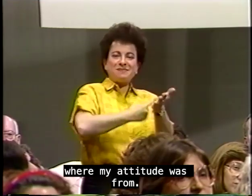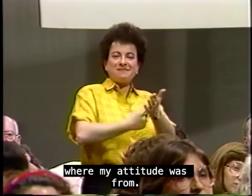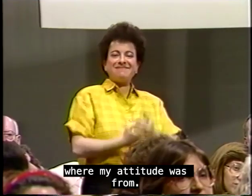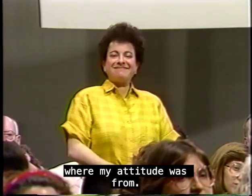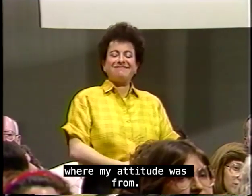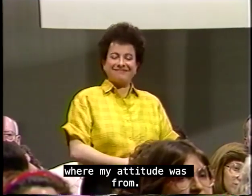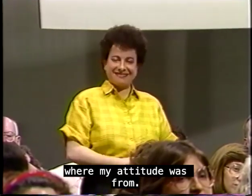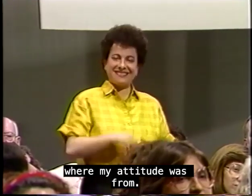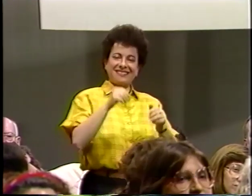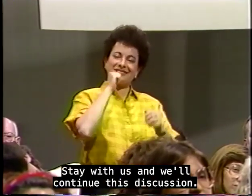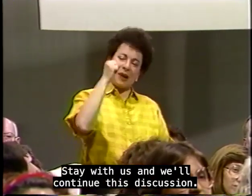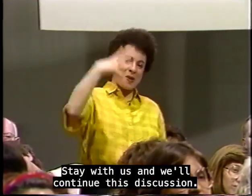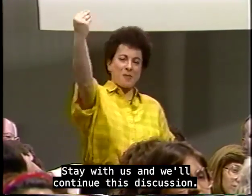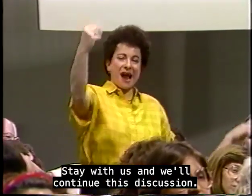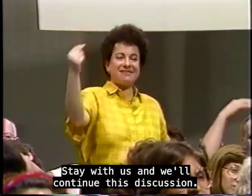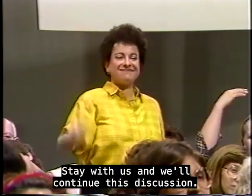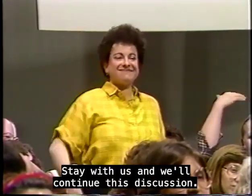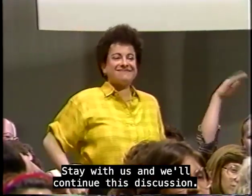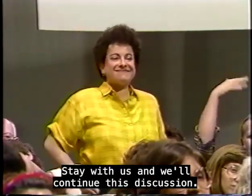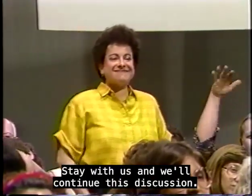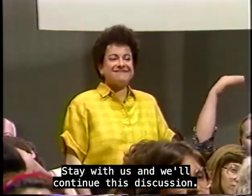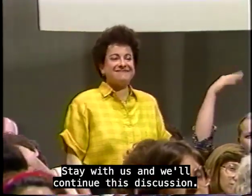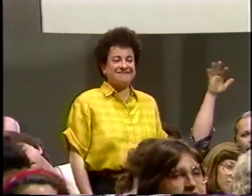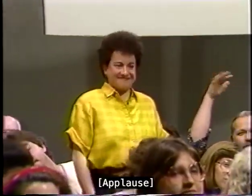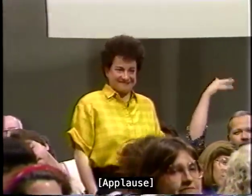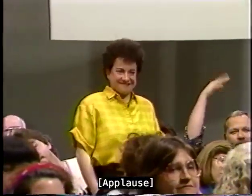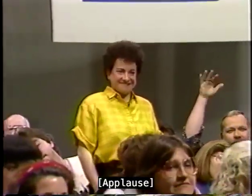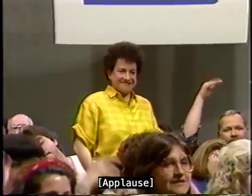attitude was from. Stay with us and we'll continue this discussion.